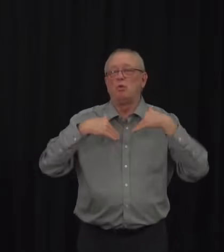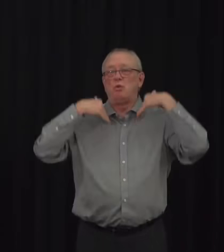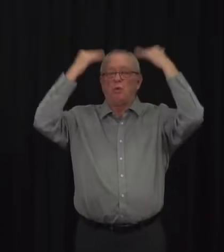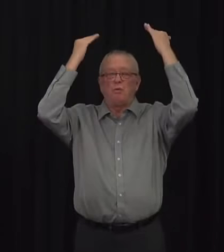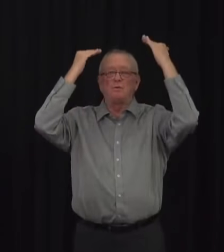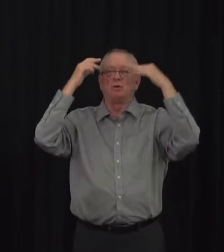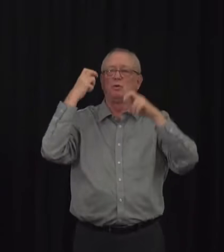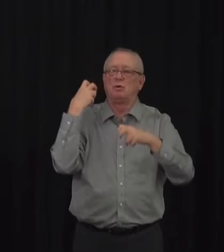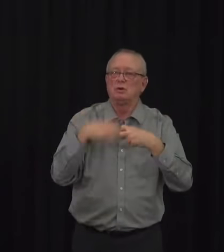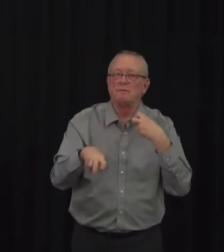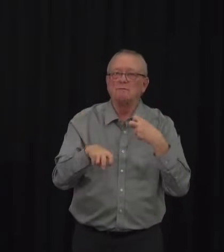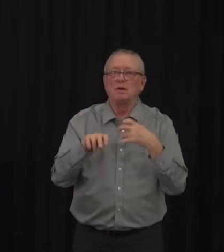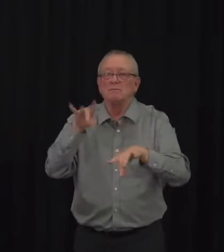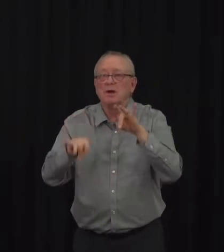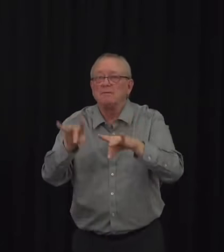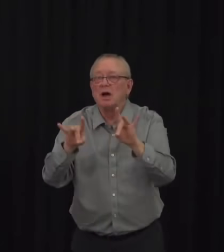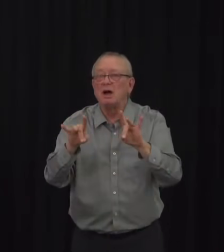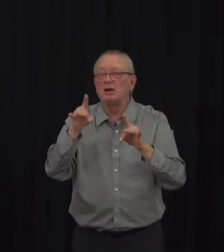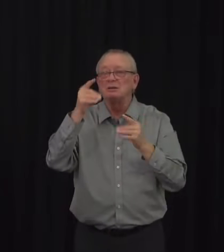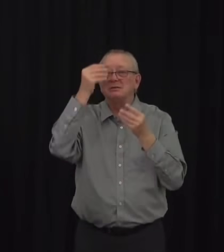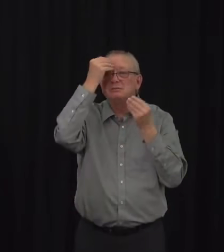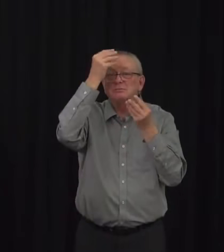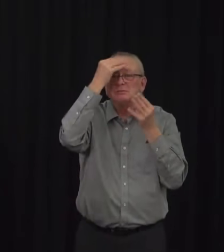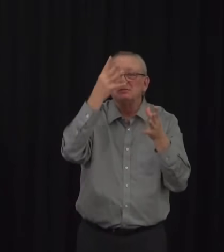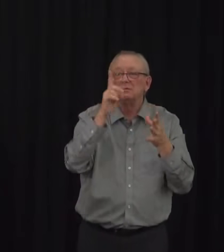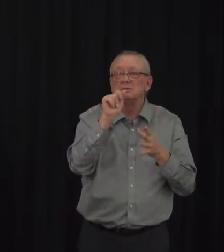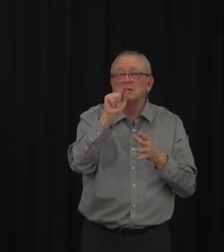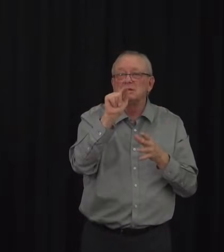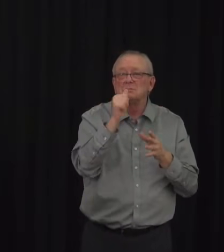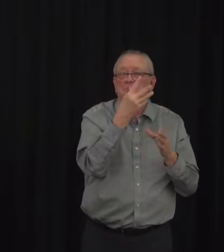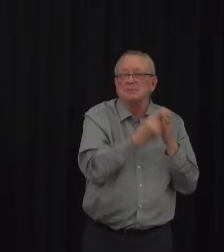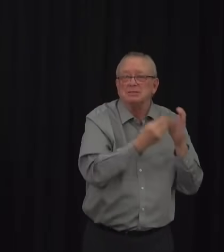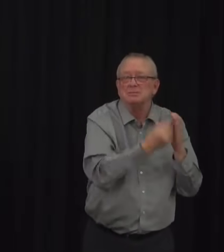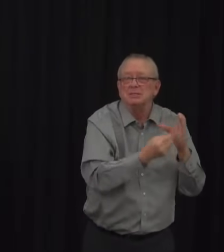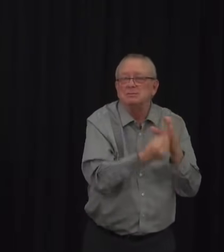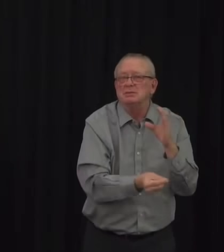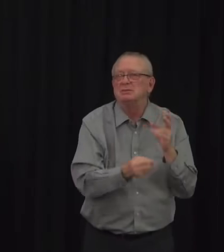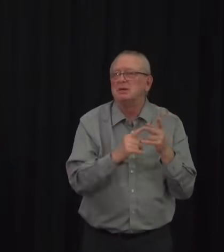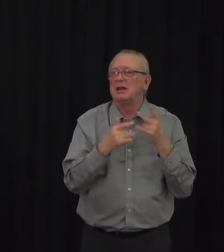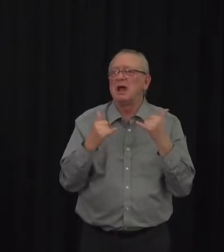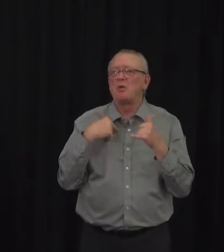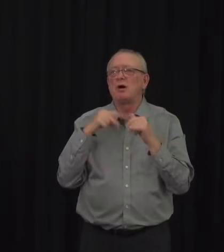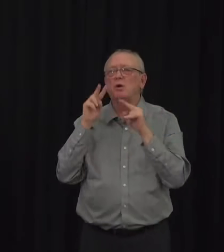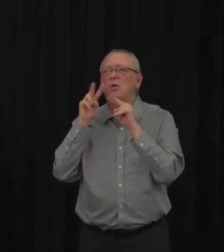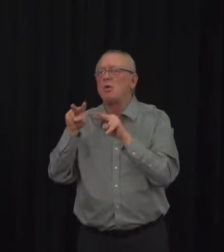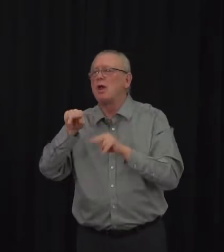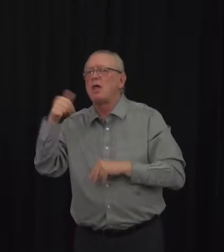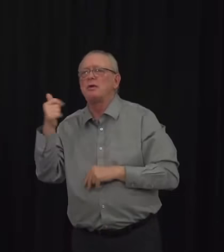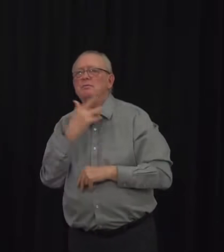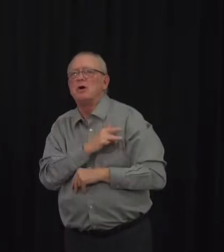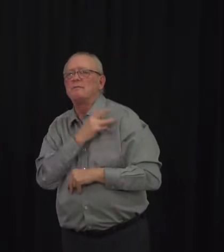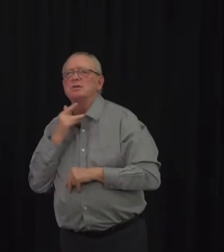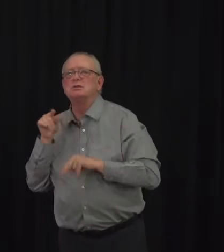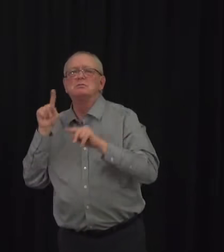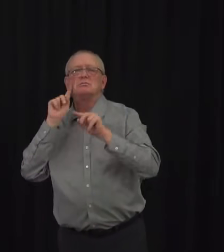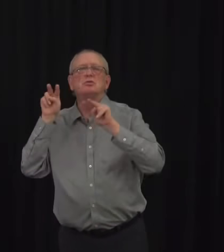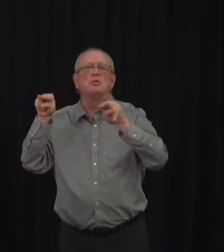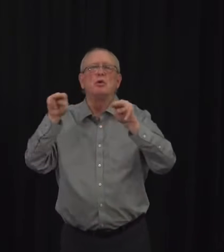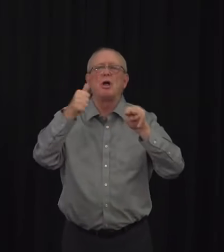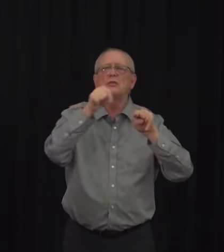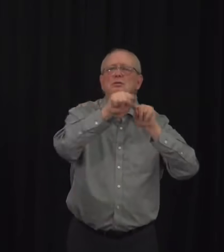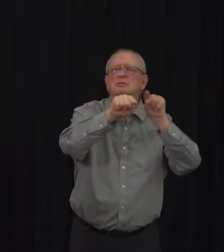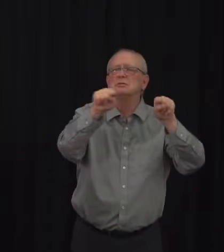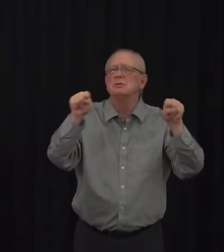own experience, but looking at experiences of other jurisdictions should we need to consider additional measures. And any change to more of